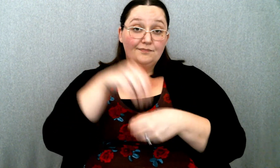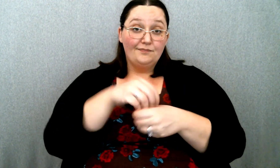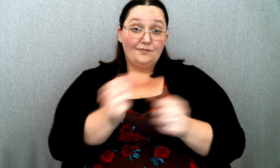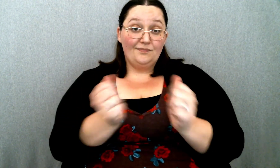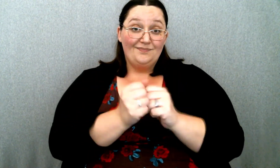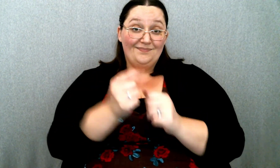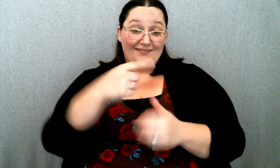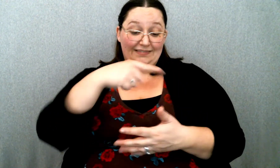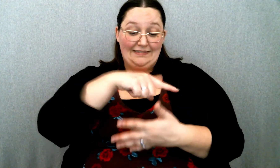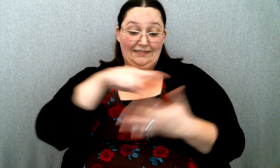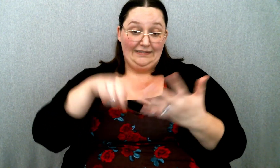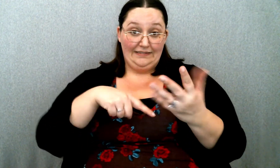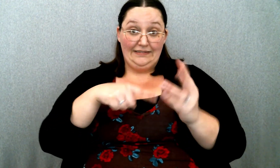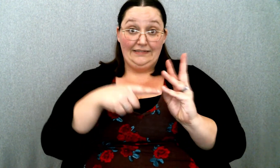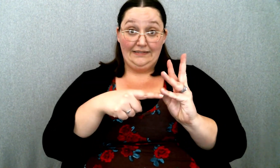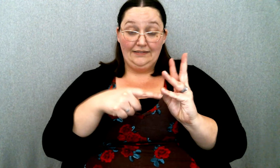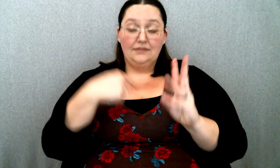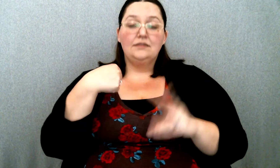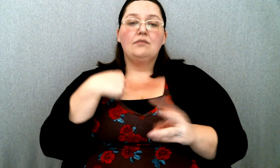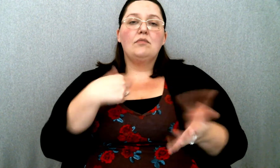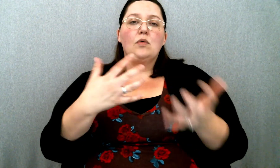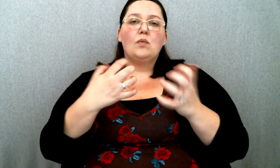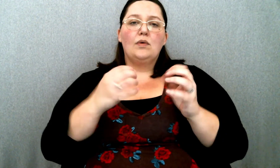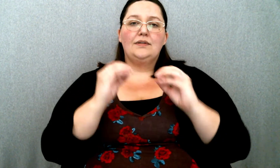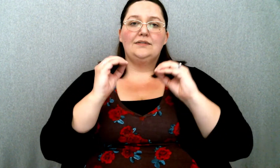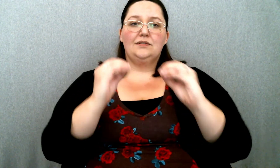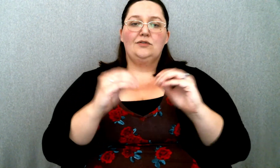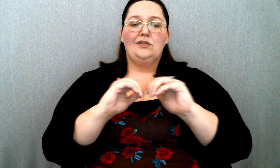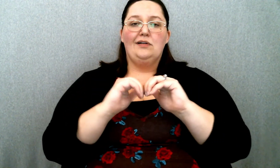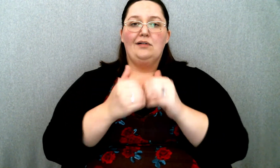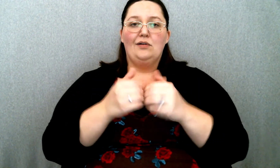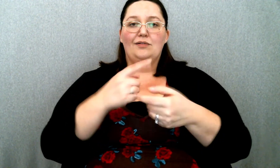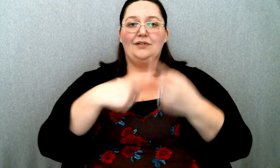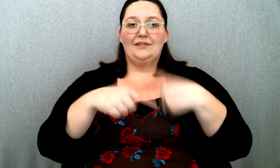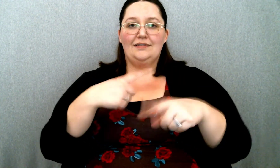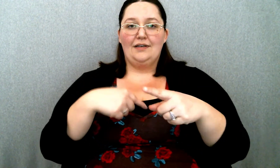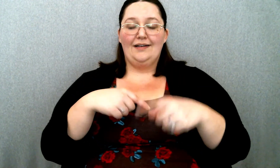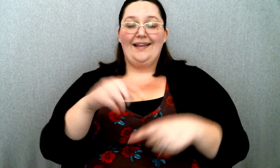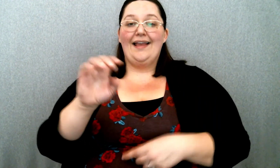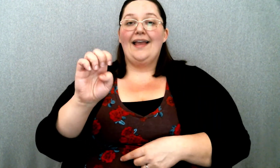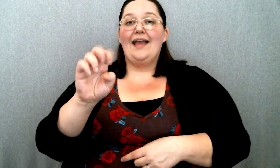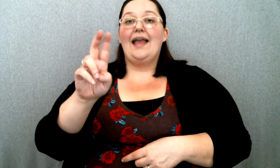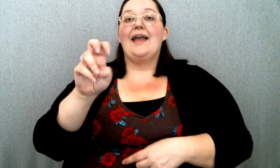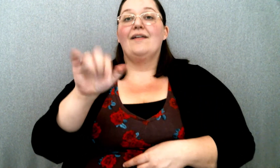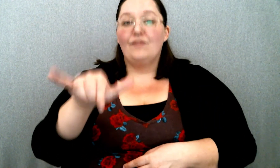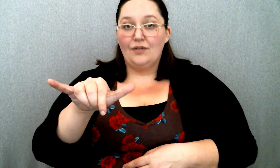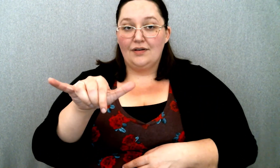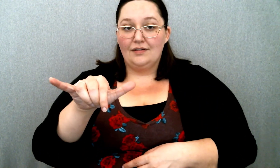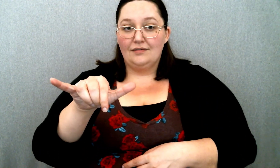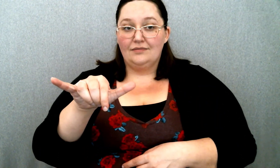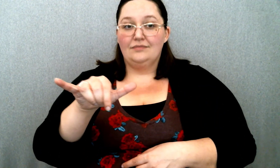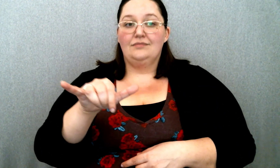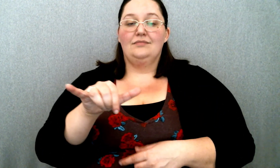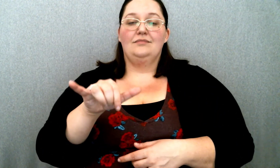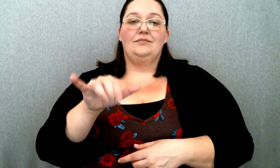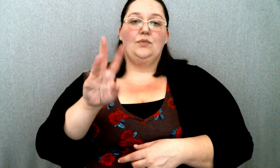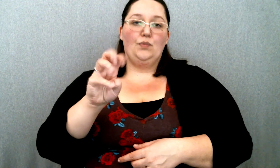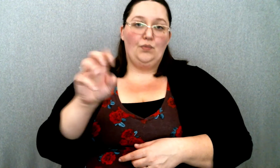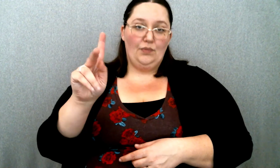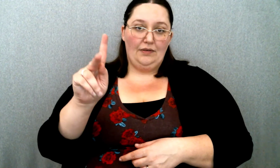In addition to those signs, what I want to teach you how to sign that repetition, that frequency